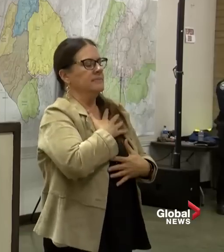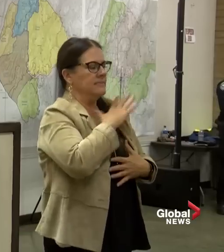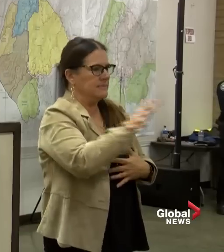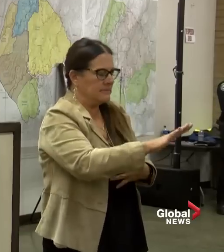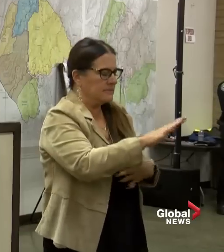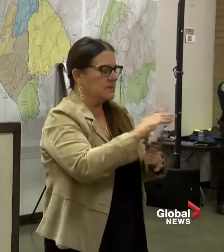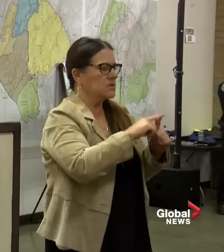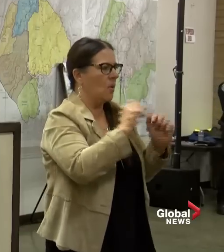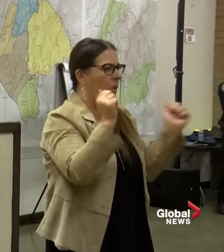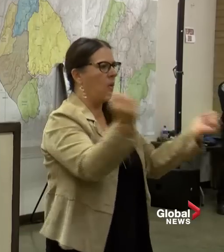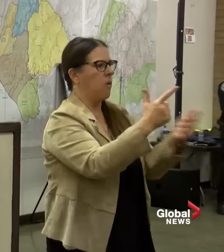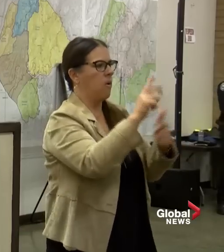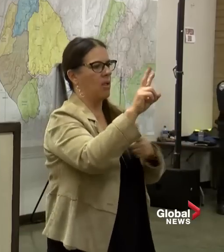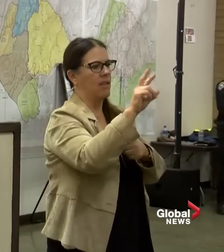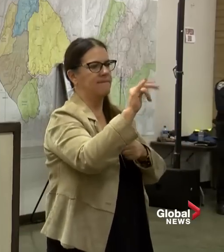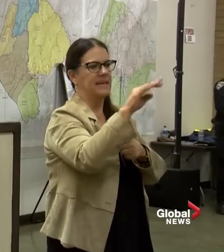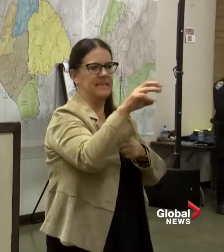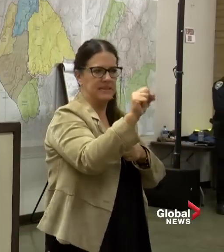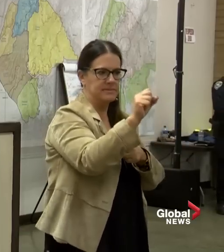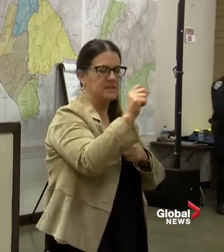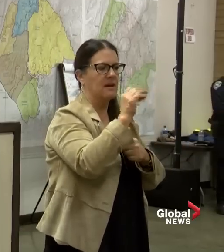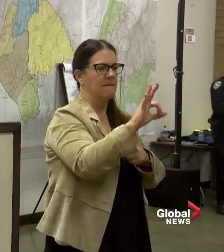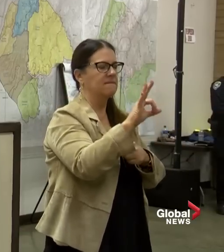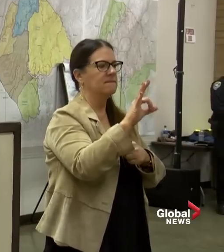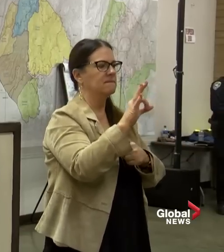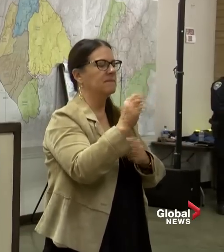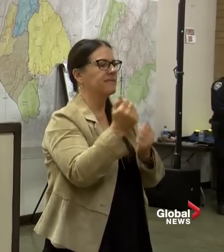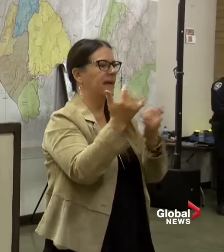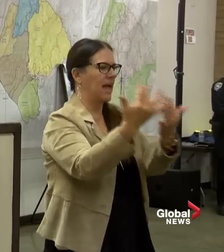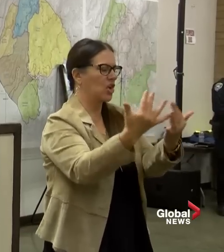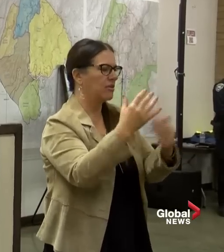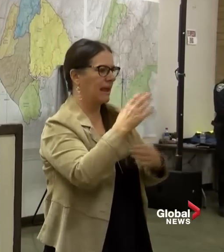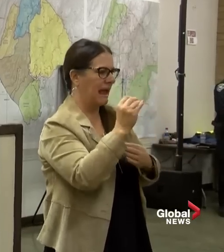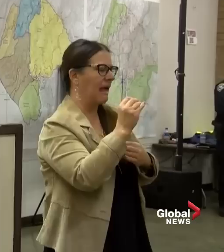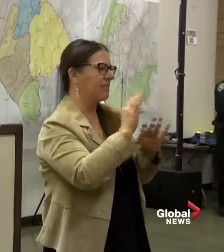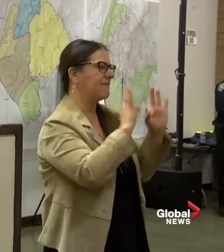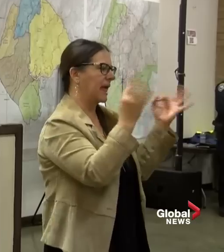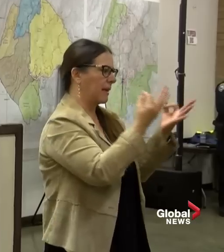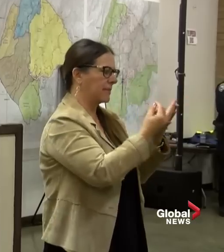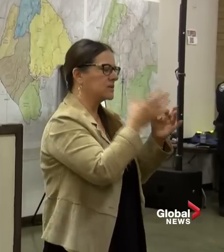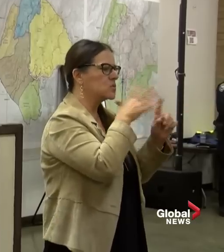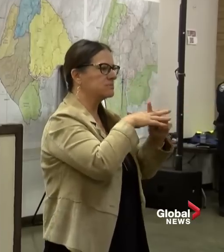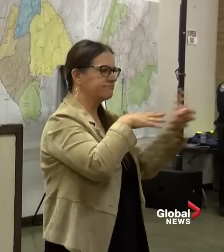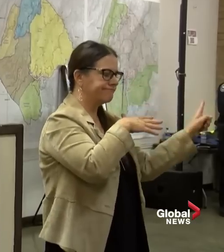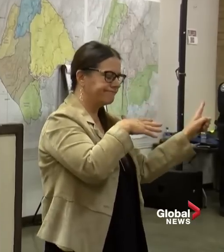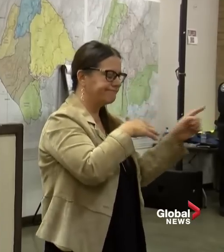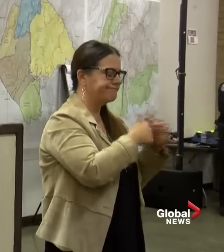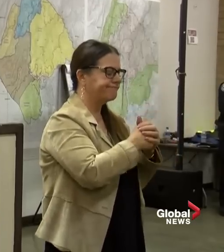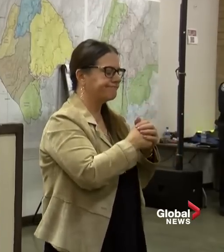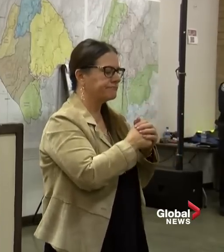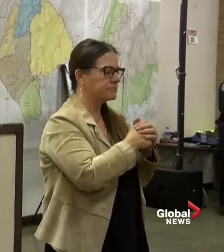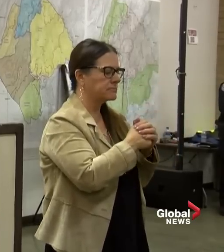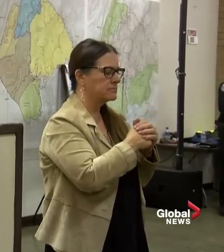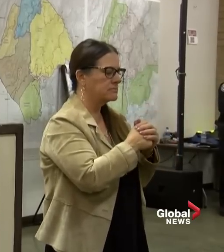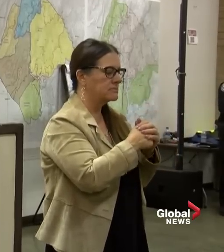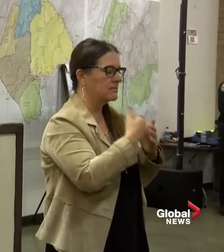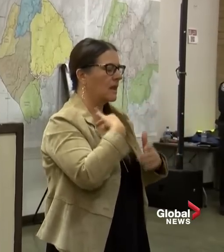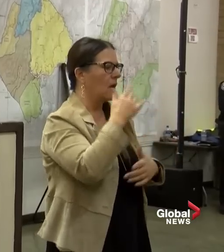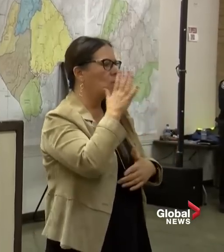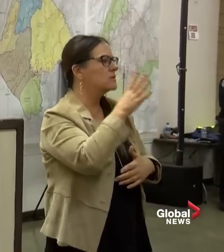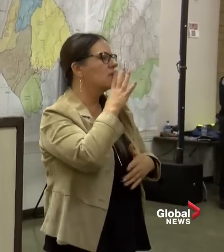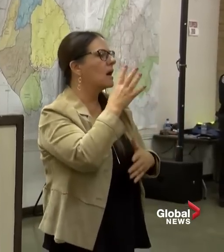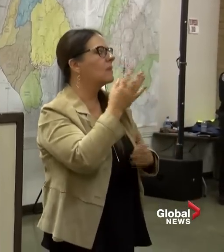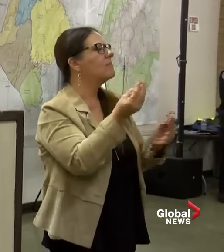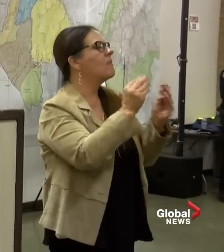of the Camp Fire and all those affected. I'm going to talk a little bit about when I know best,